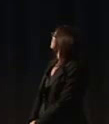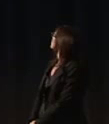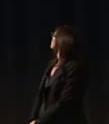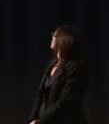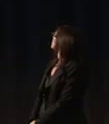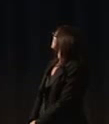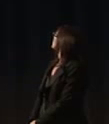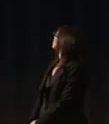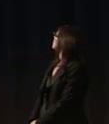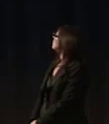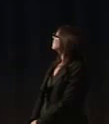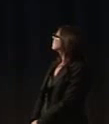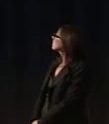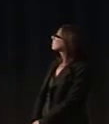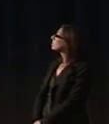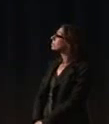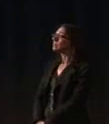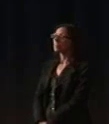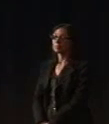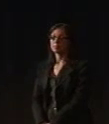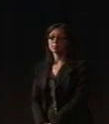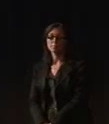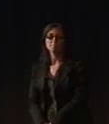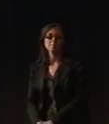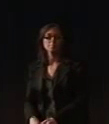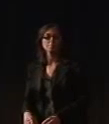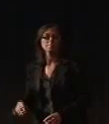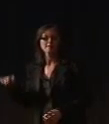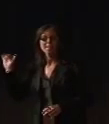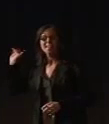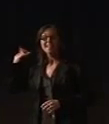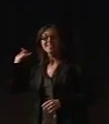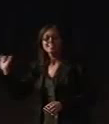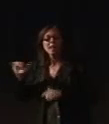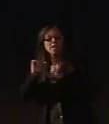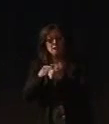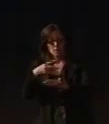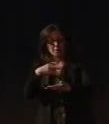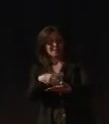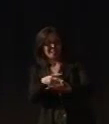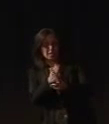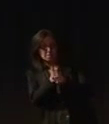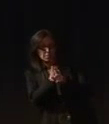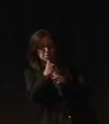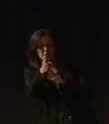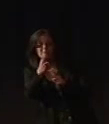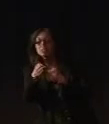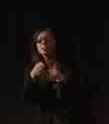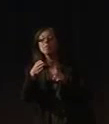See, that's a way for dance to render ourselves sensitive to a